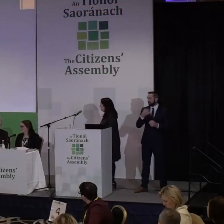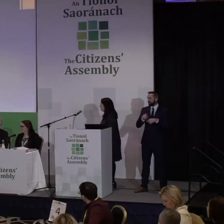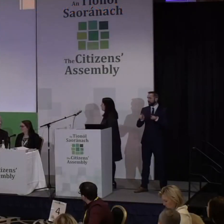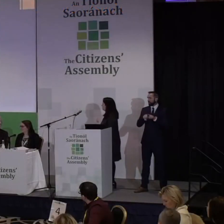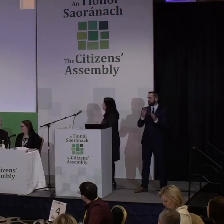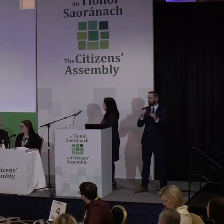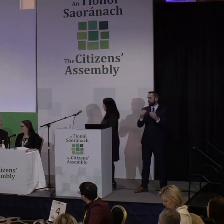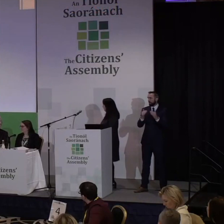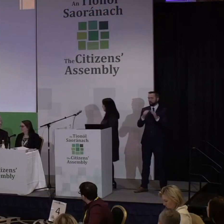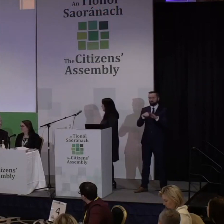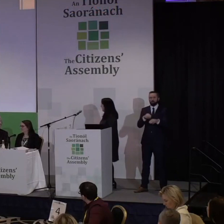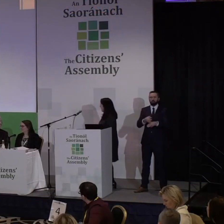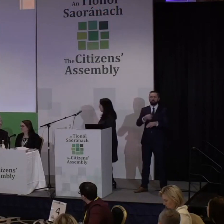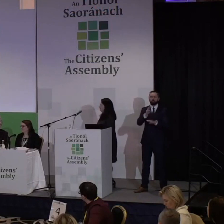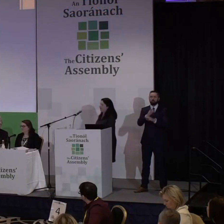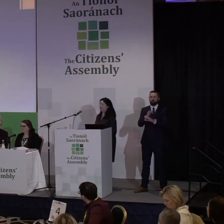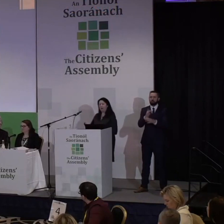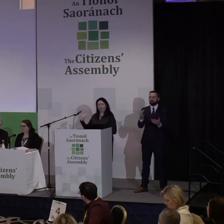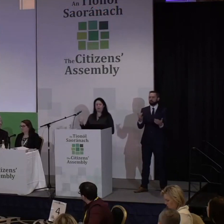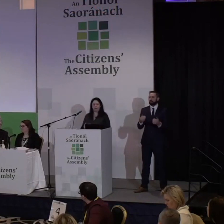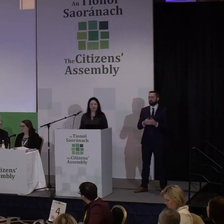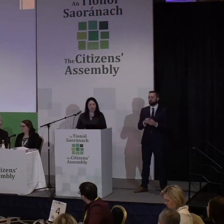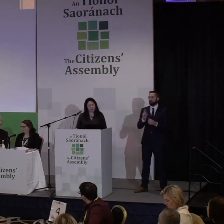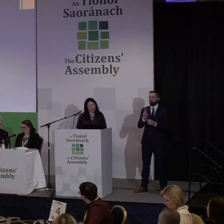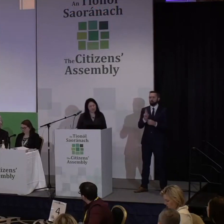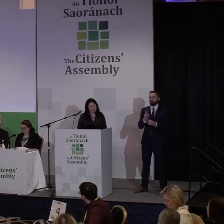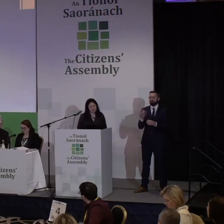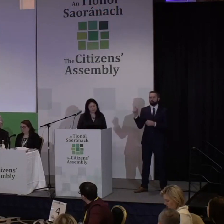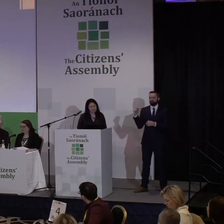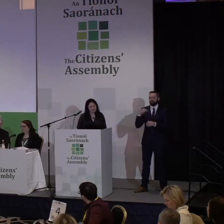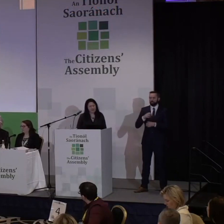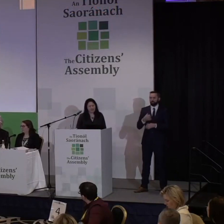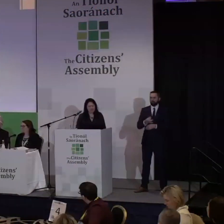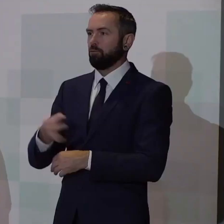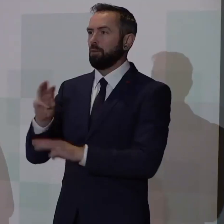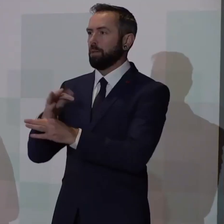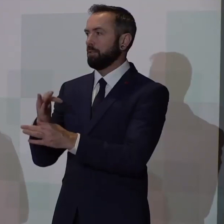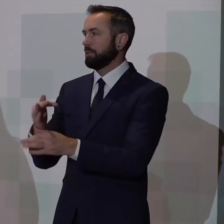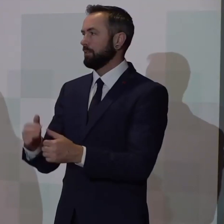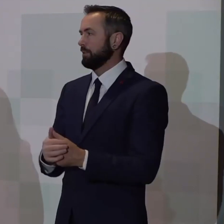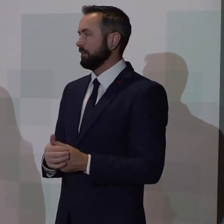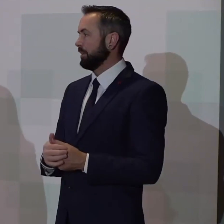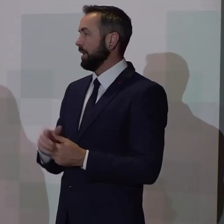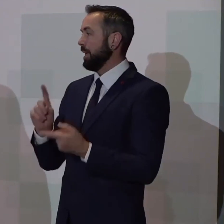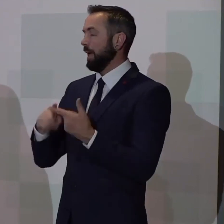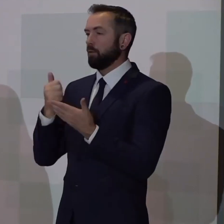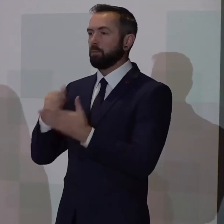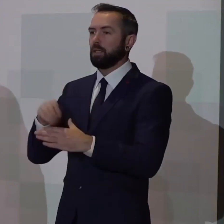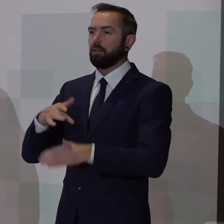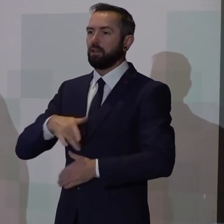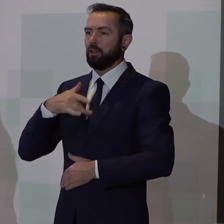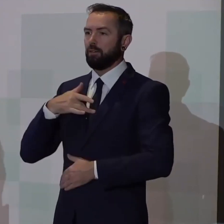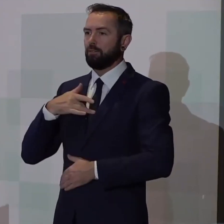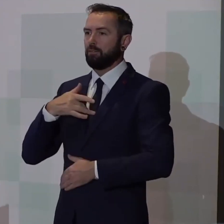same household with your grandparents, for instance, or in close proximity. And as I said, it was based on